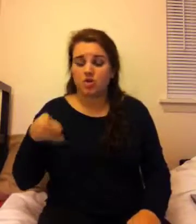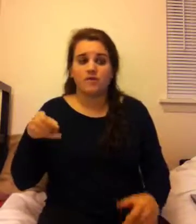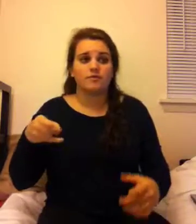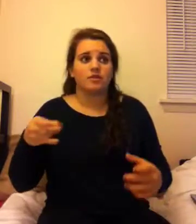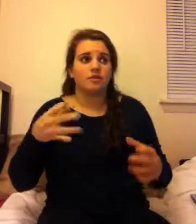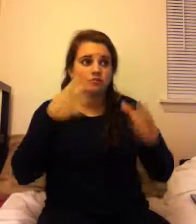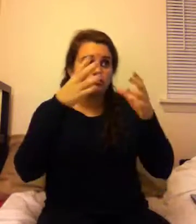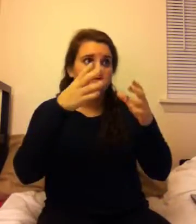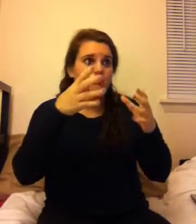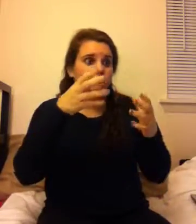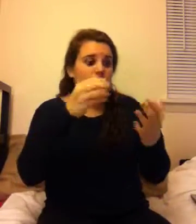Spelling is important also.